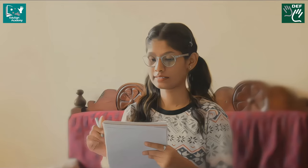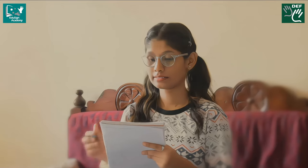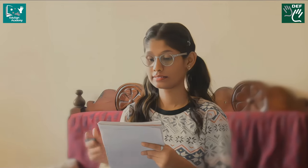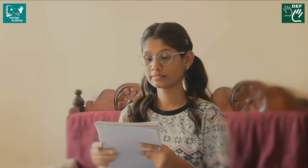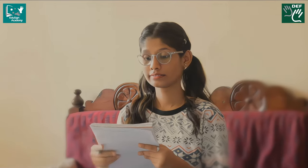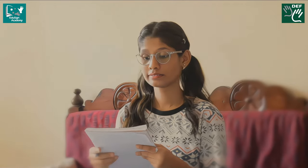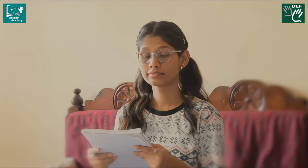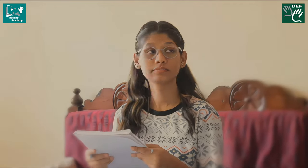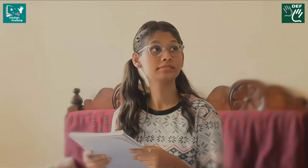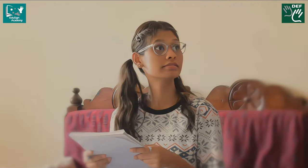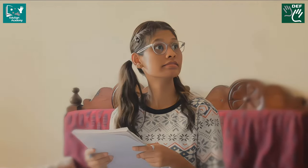700.